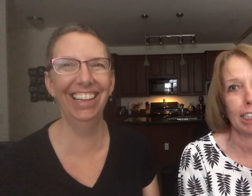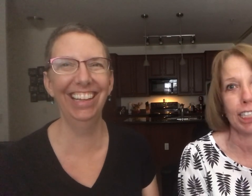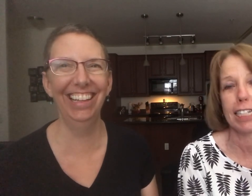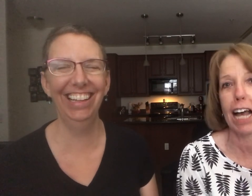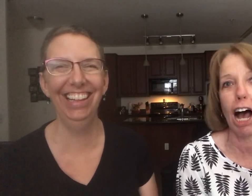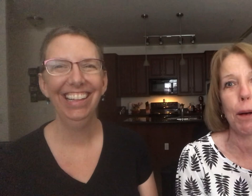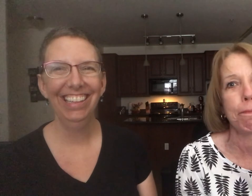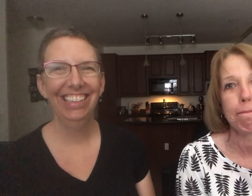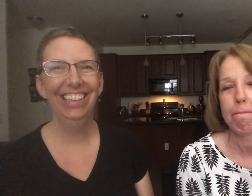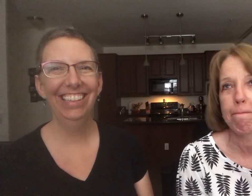delicious.